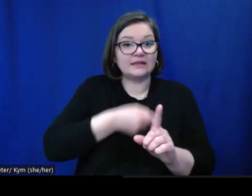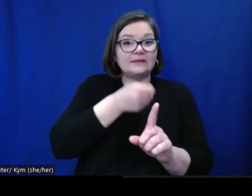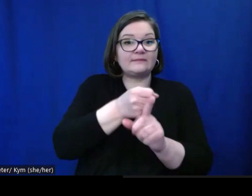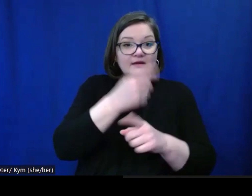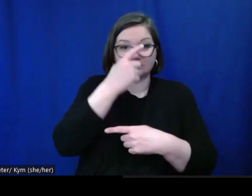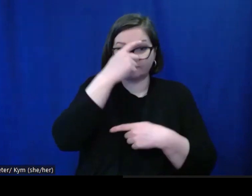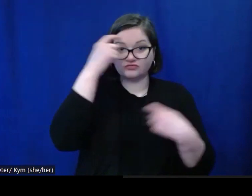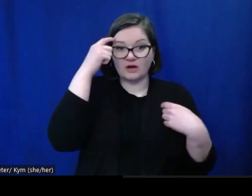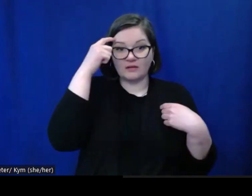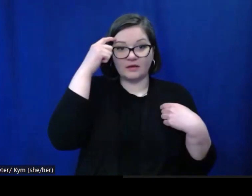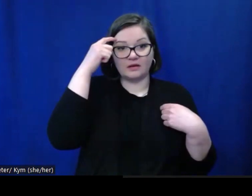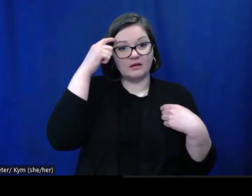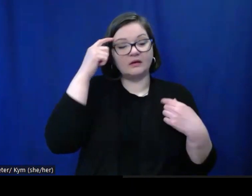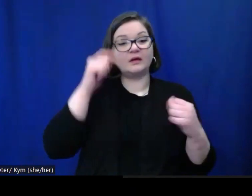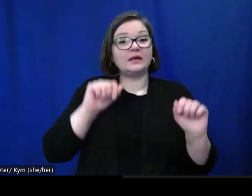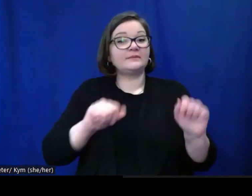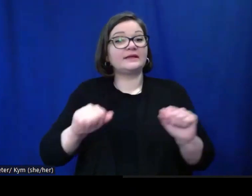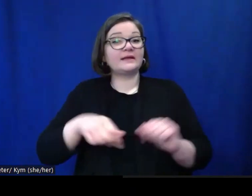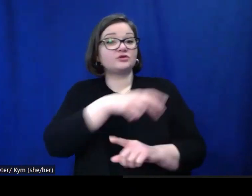trauma. So being able to transition